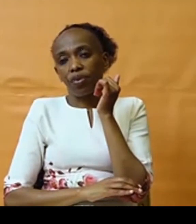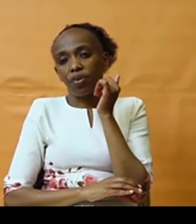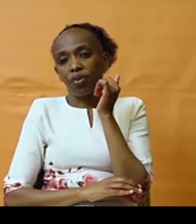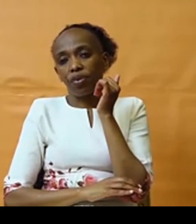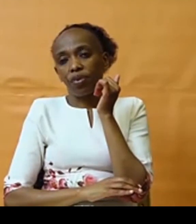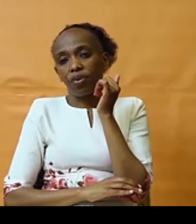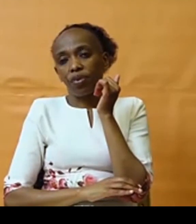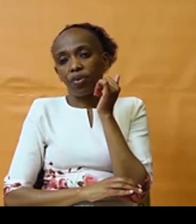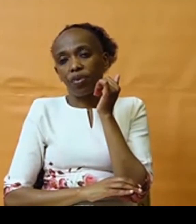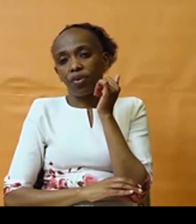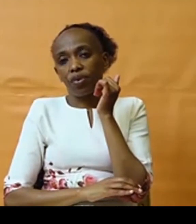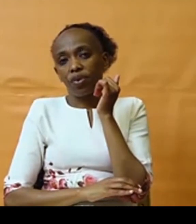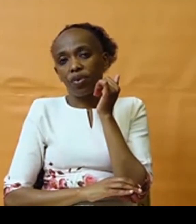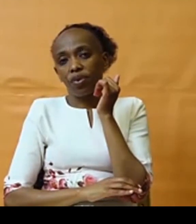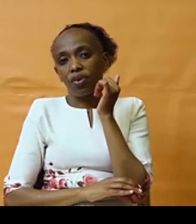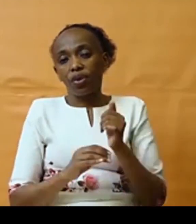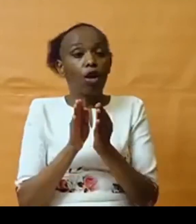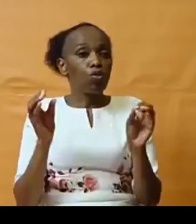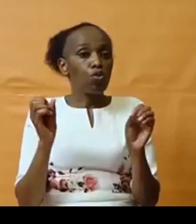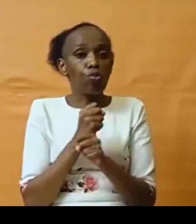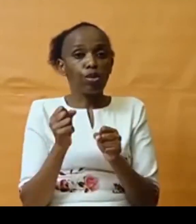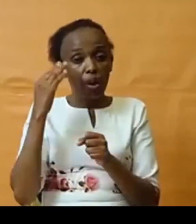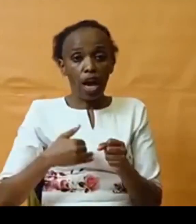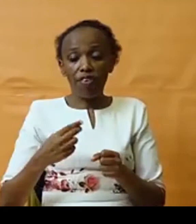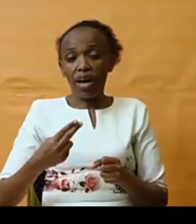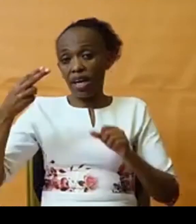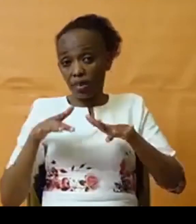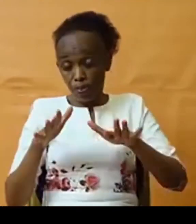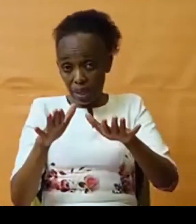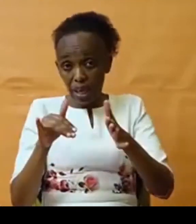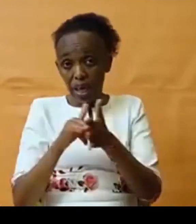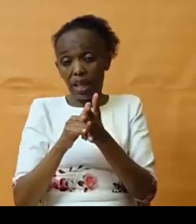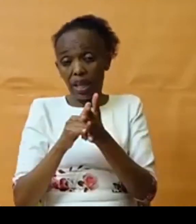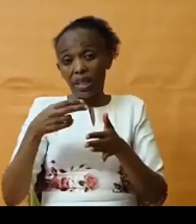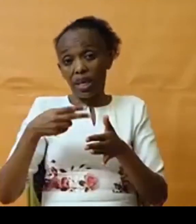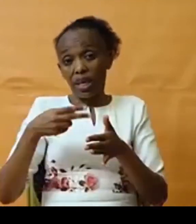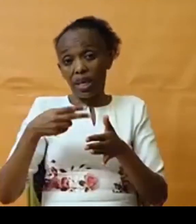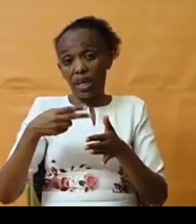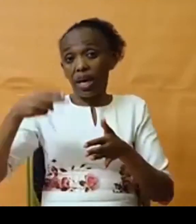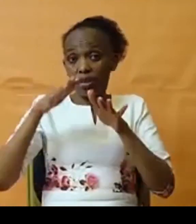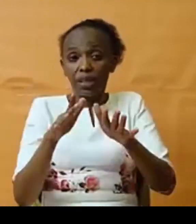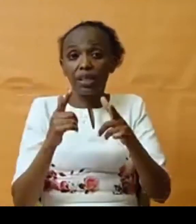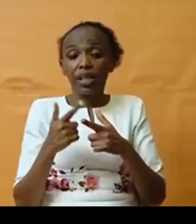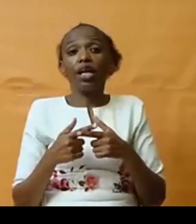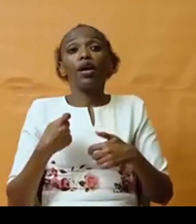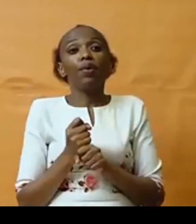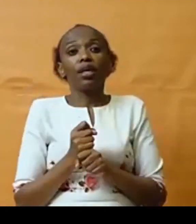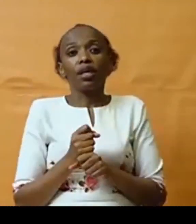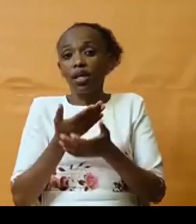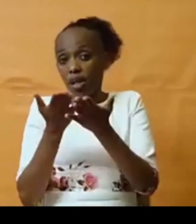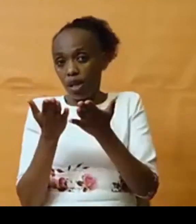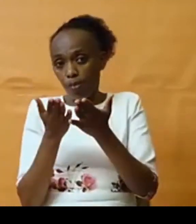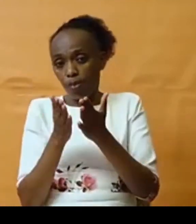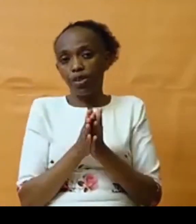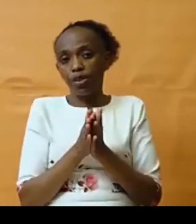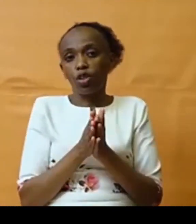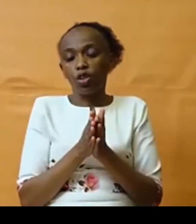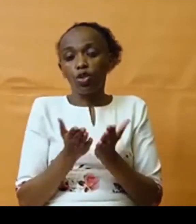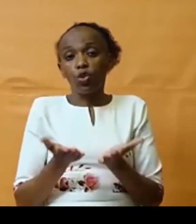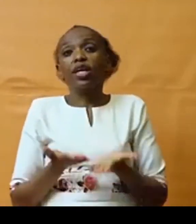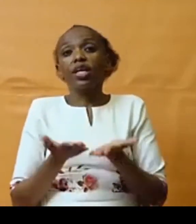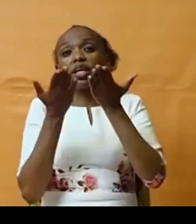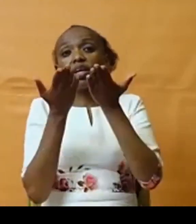unbankable is that they've got a high spread, and that high spread is then causing them